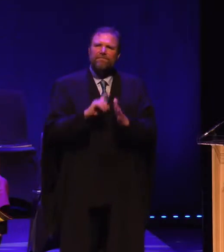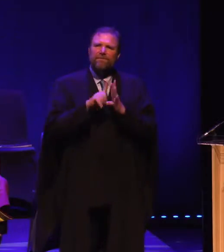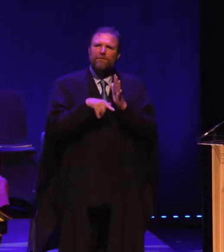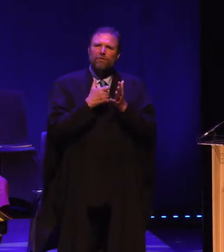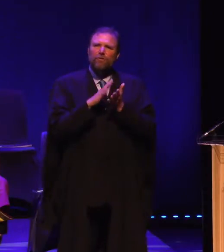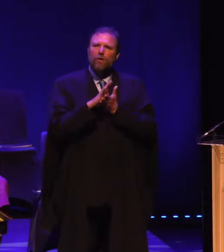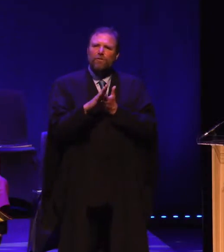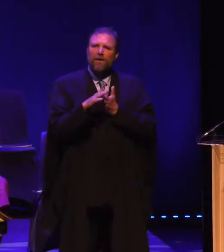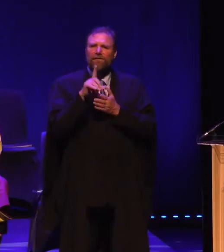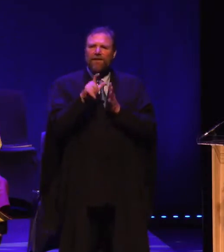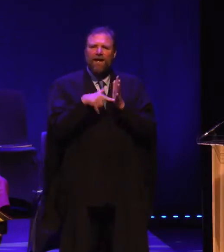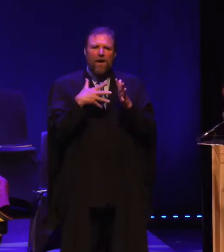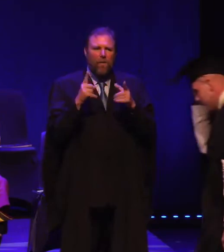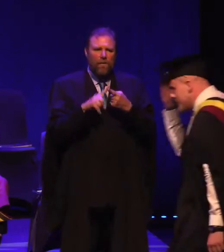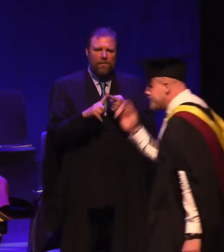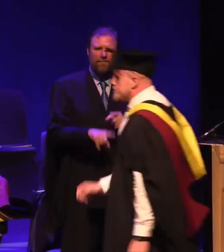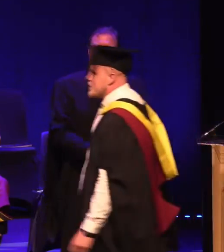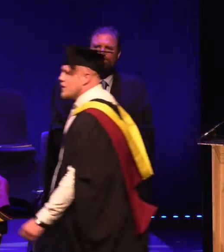Joseph Cowell.